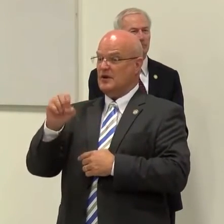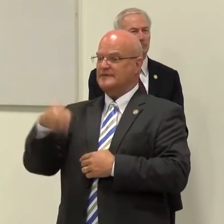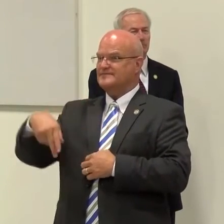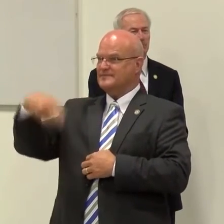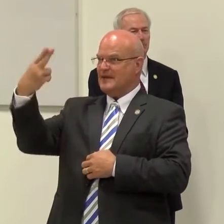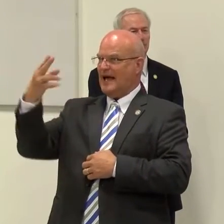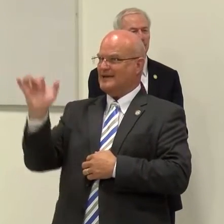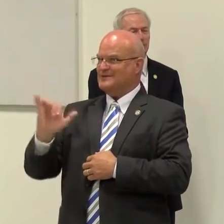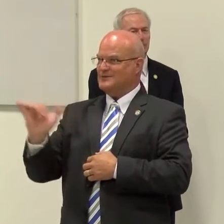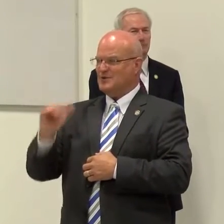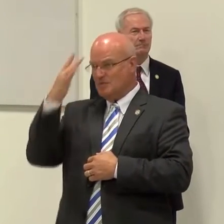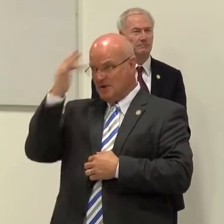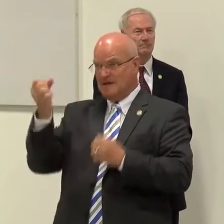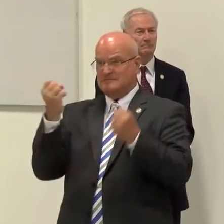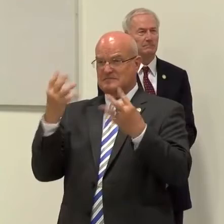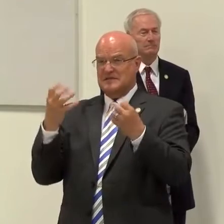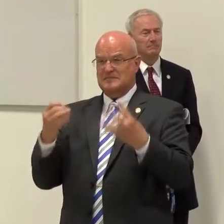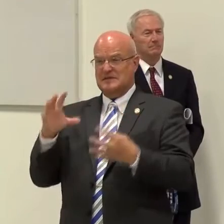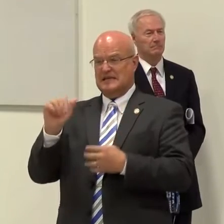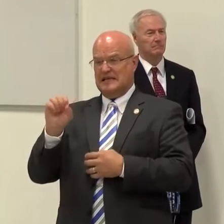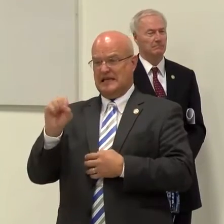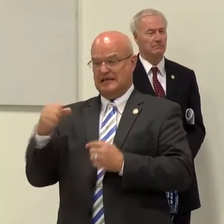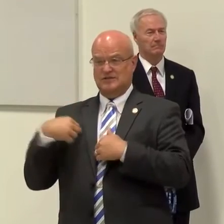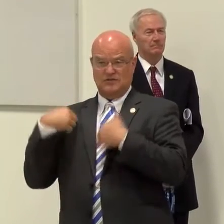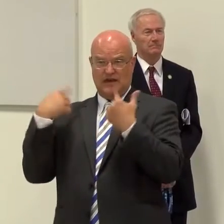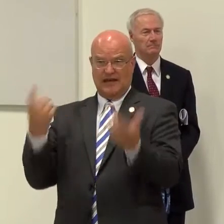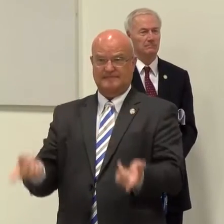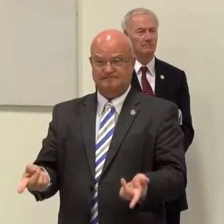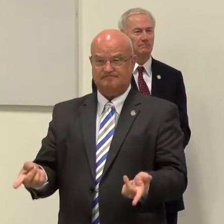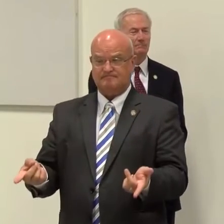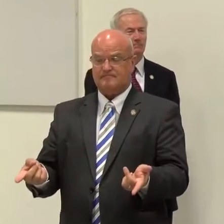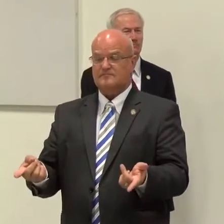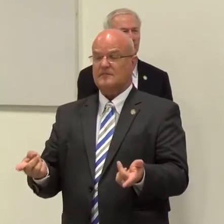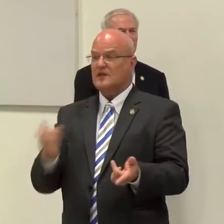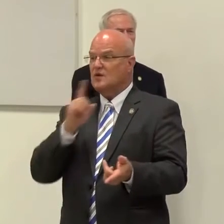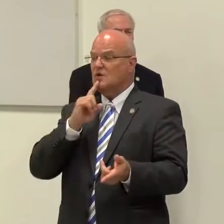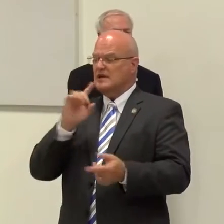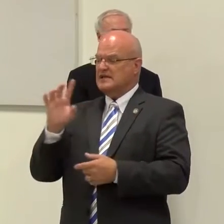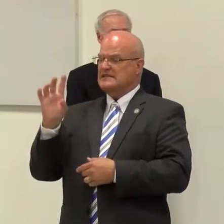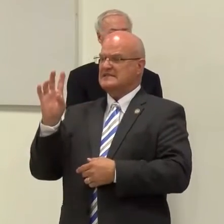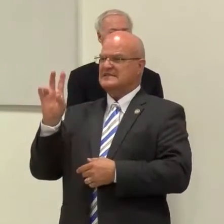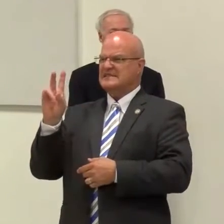too because of the number of cases that you've had. It's been